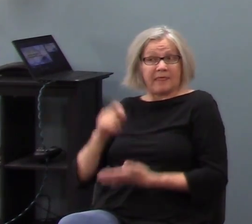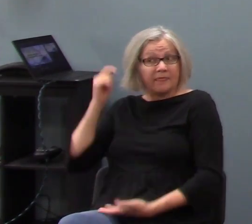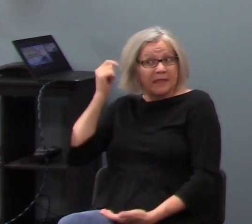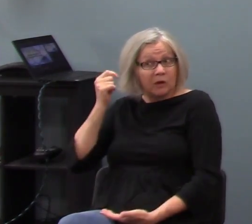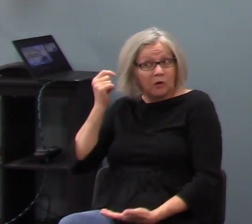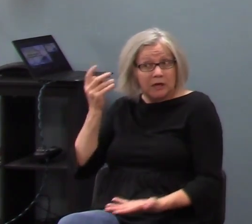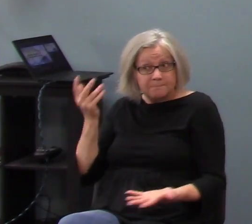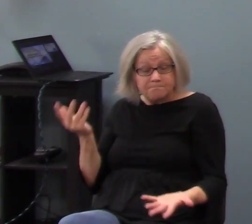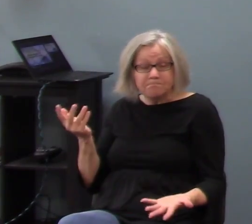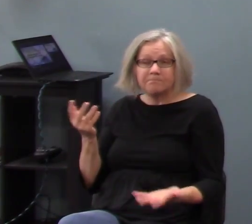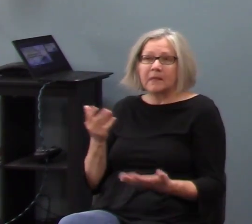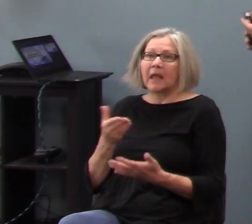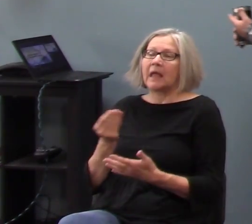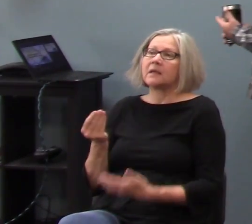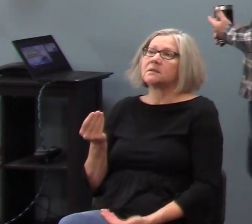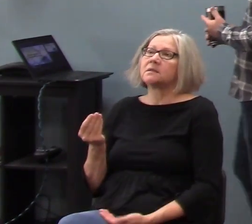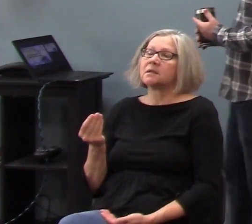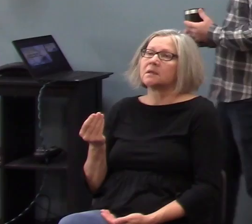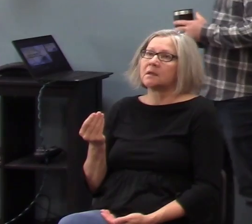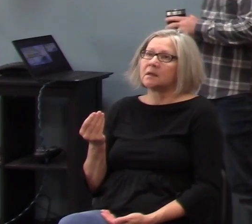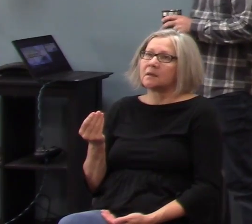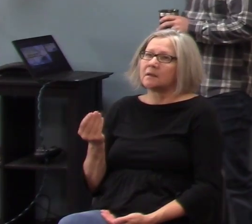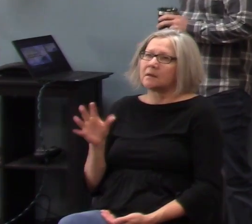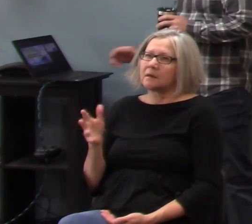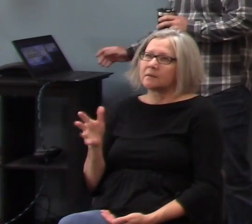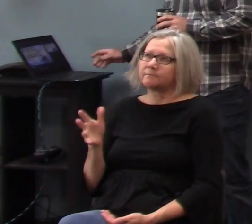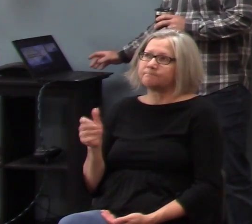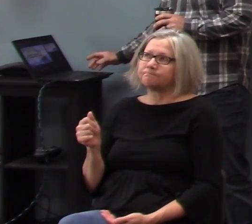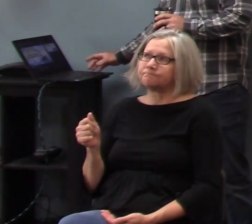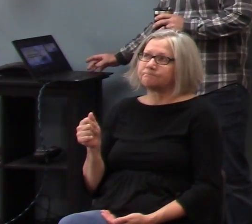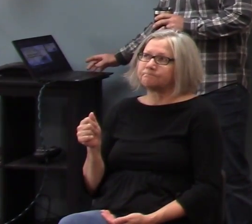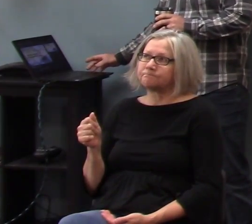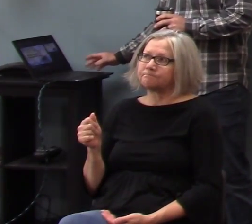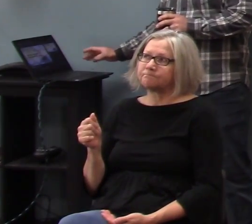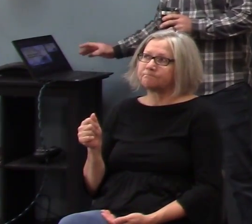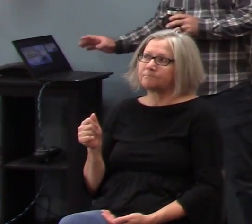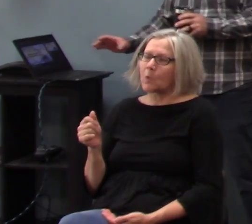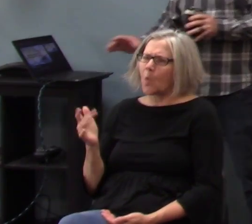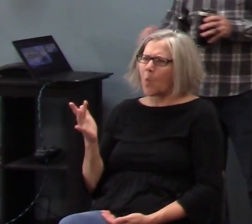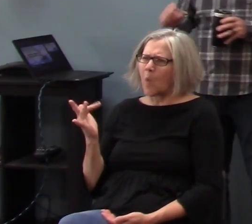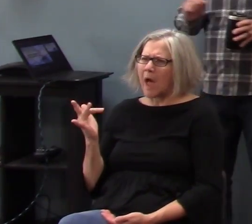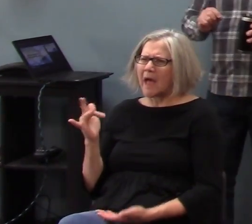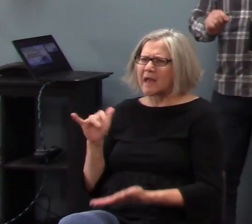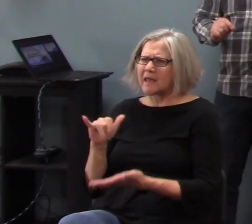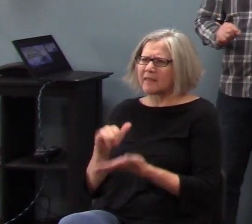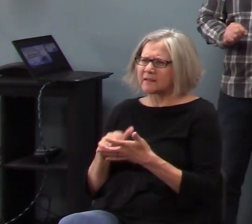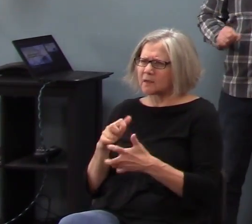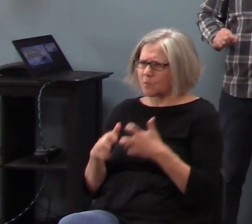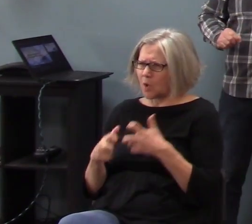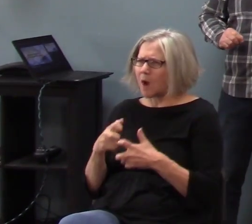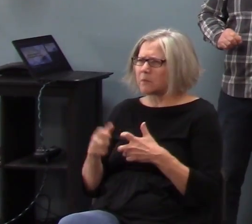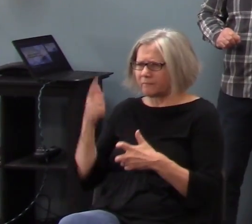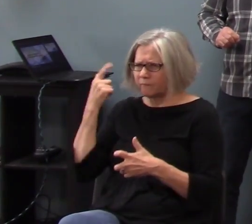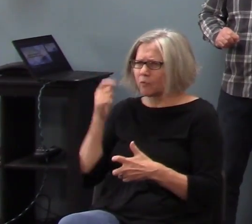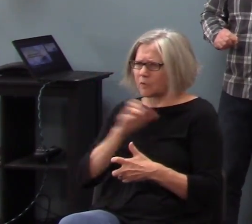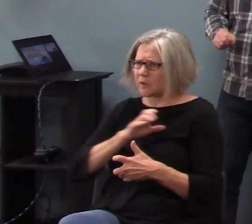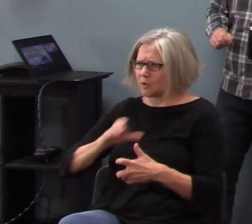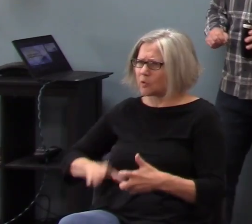says and kind of why that actually is a problem for